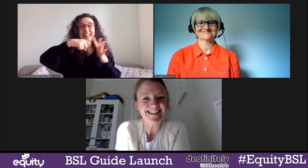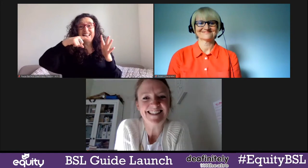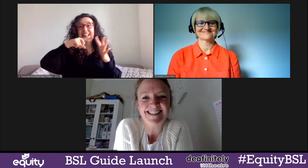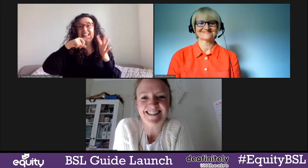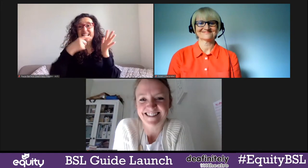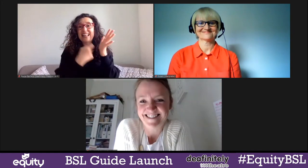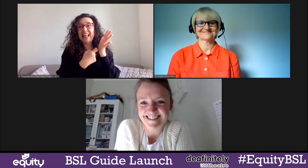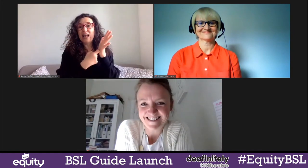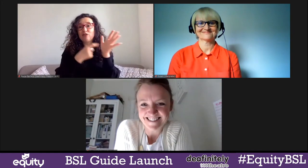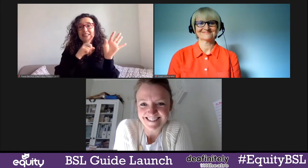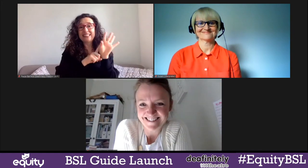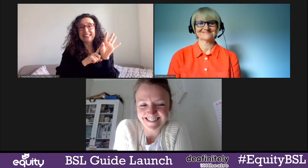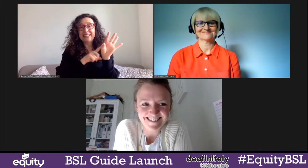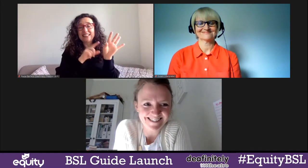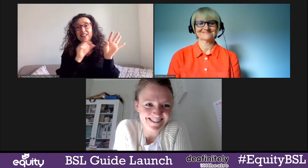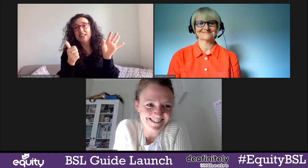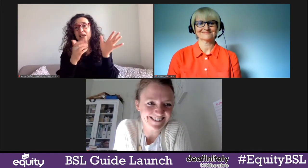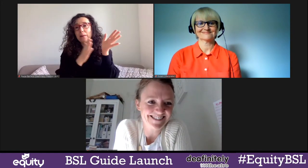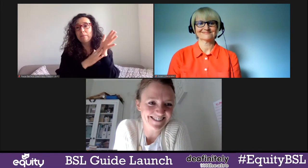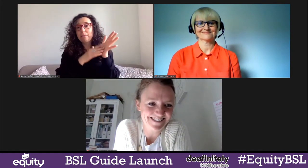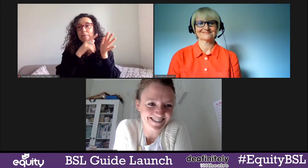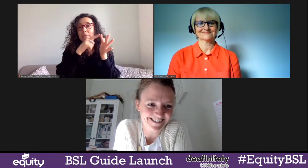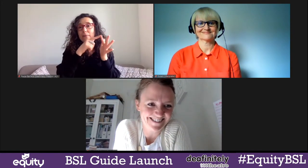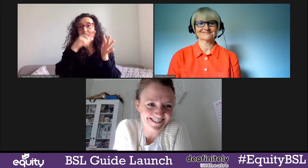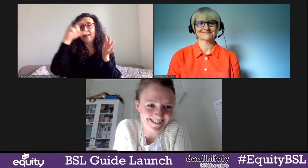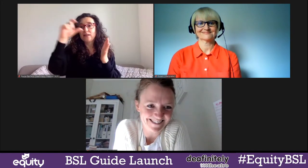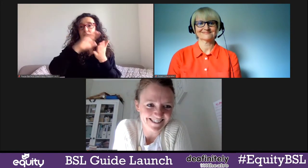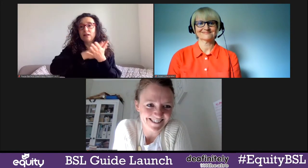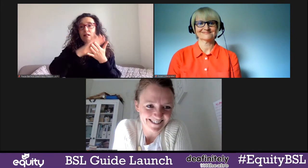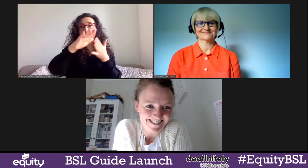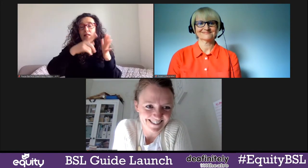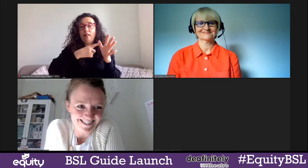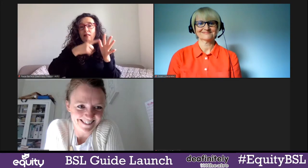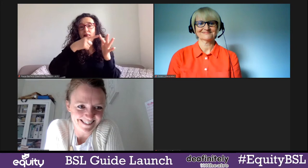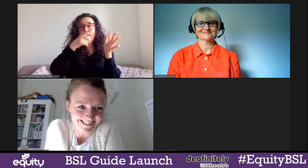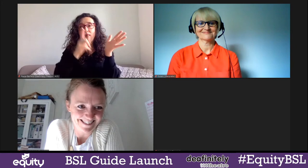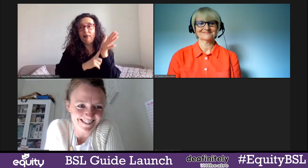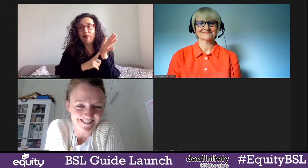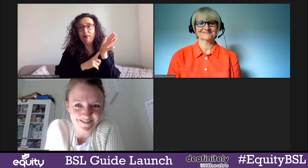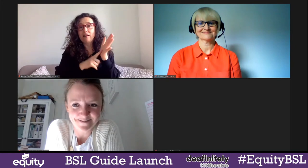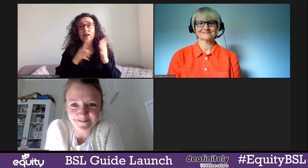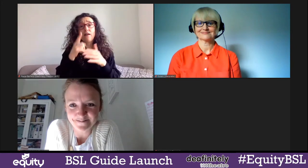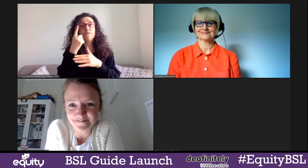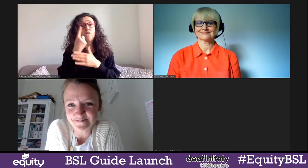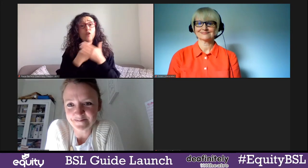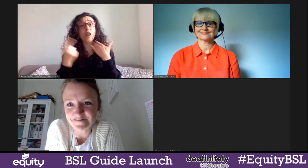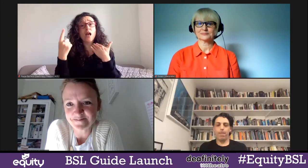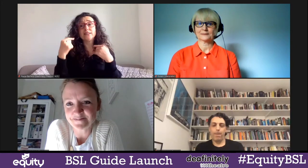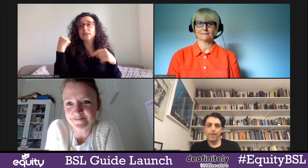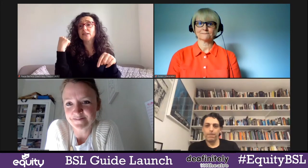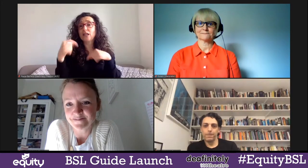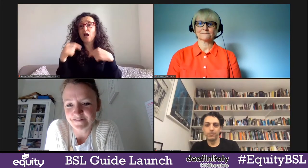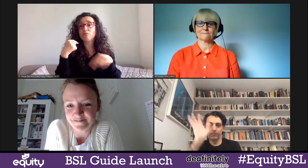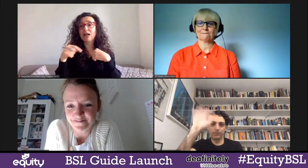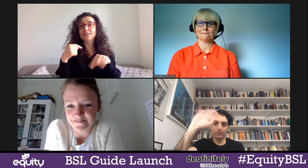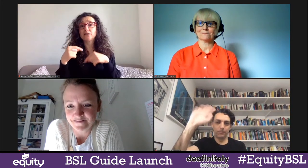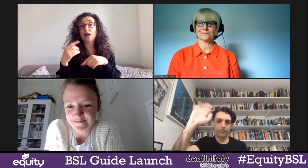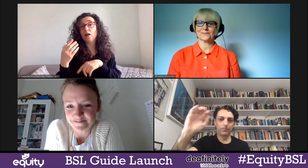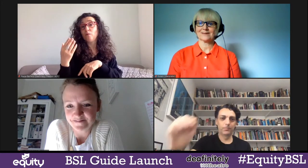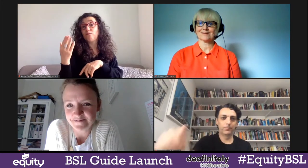Next, I would like to invite Kerry Michael to join us, please. Kerry is a freelance